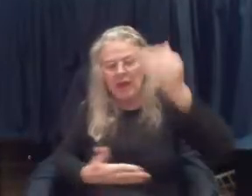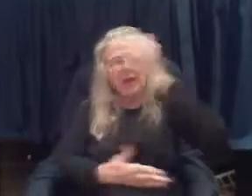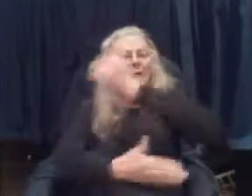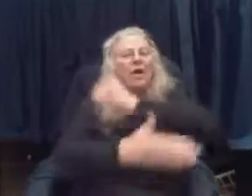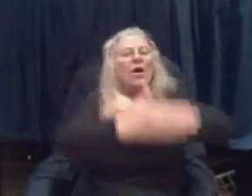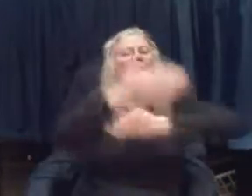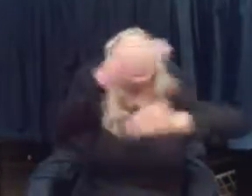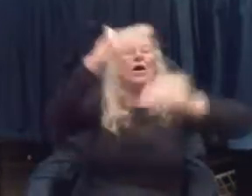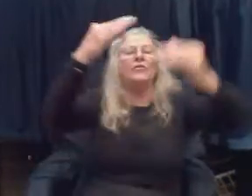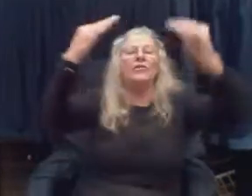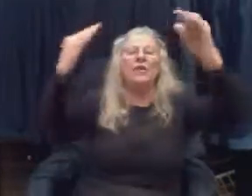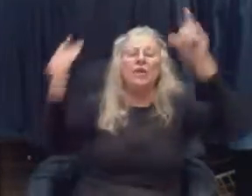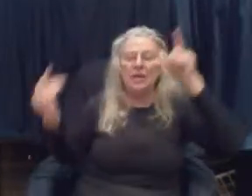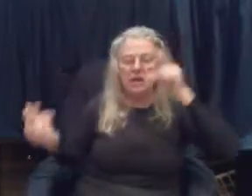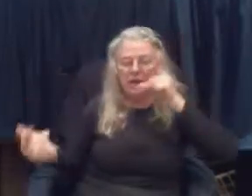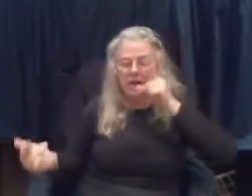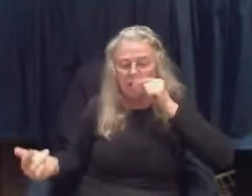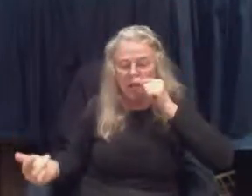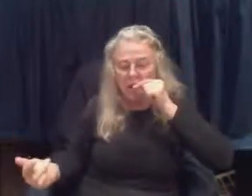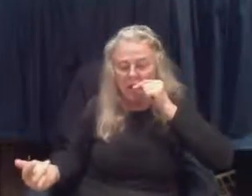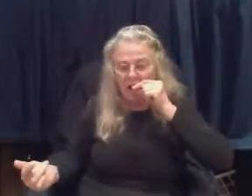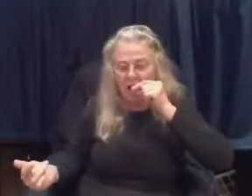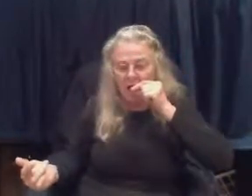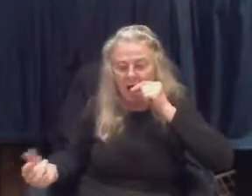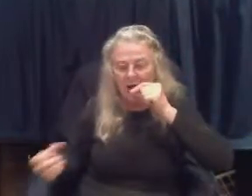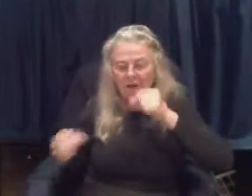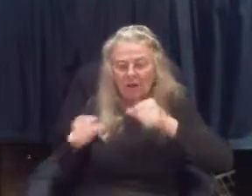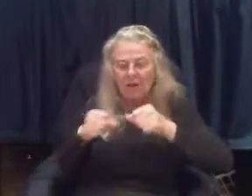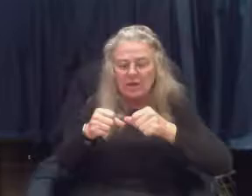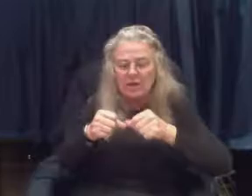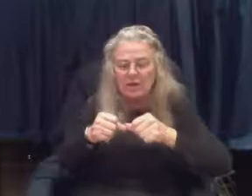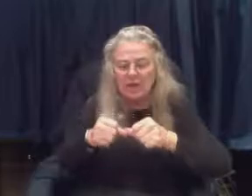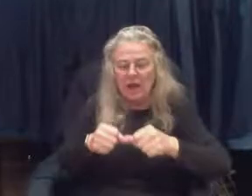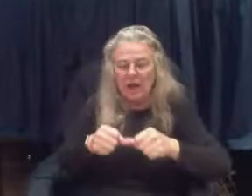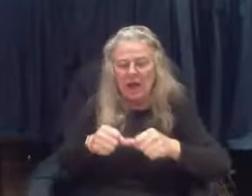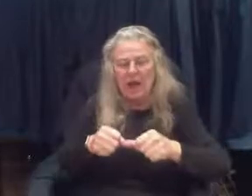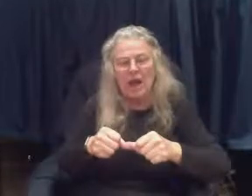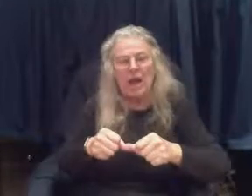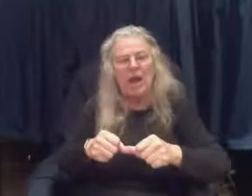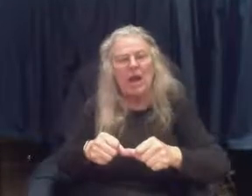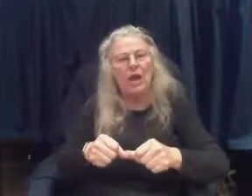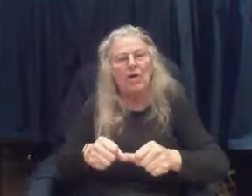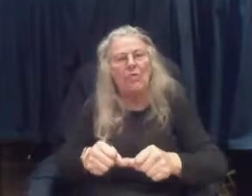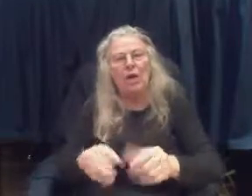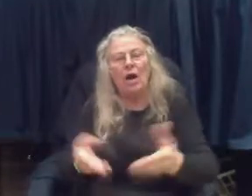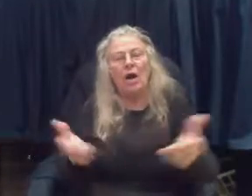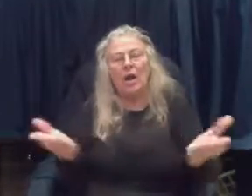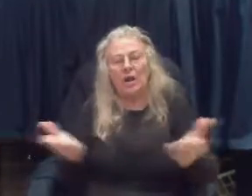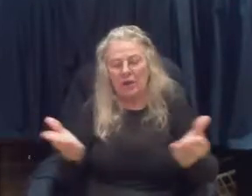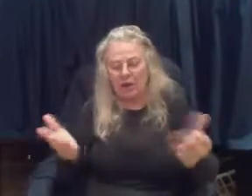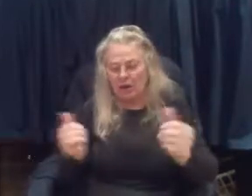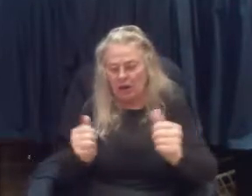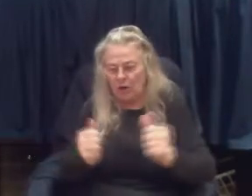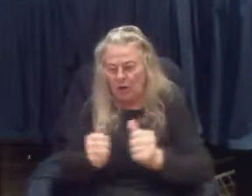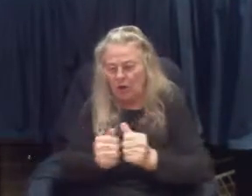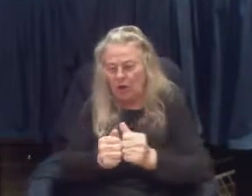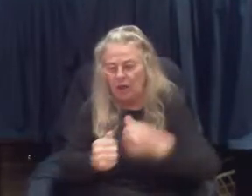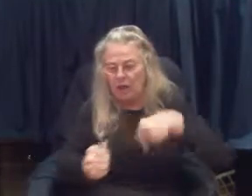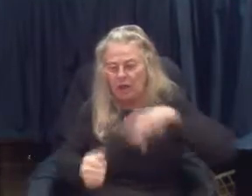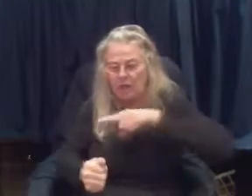sweet heavenly dove, stay right here with